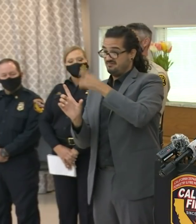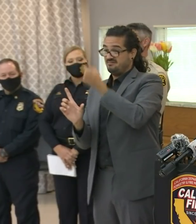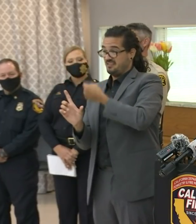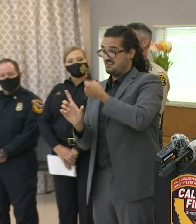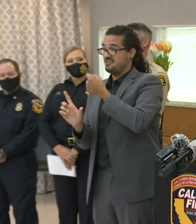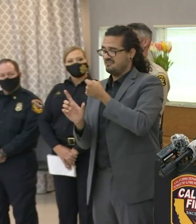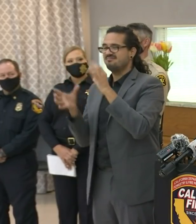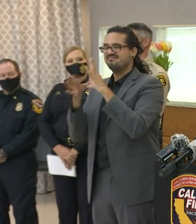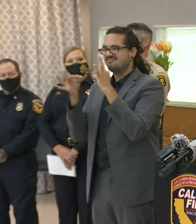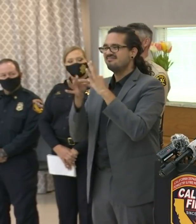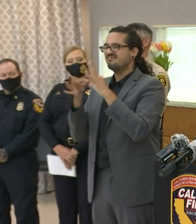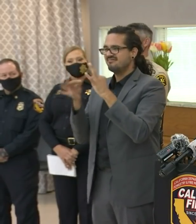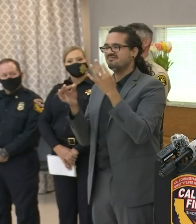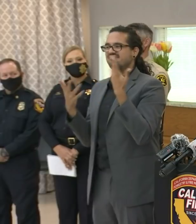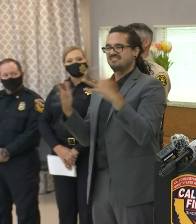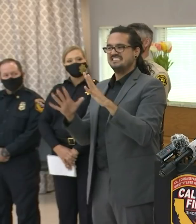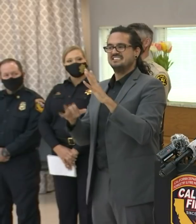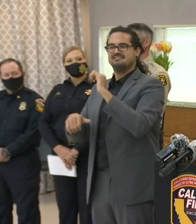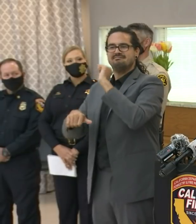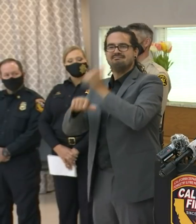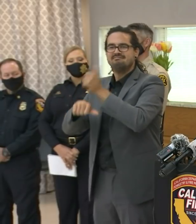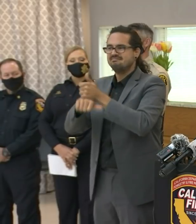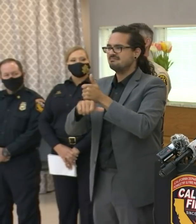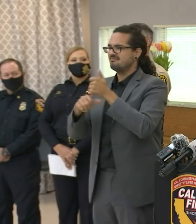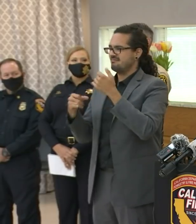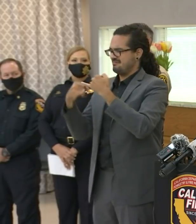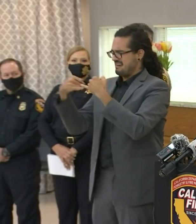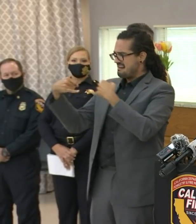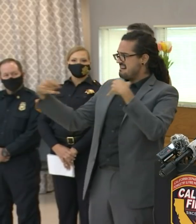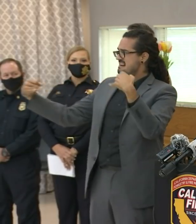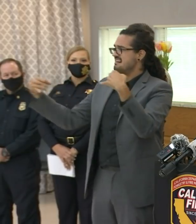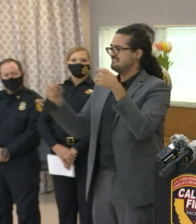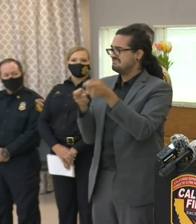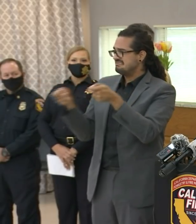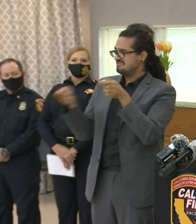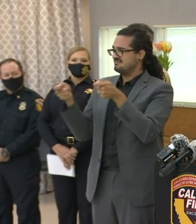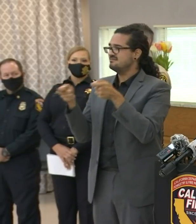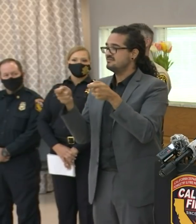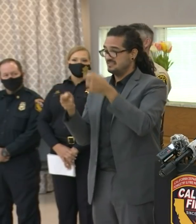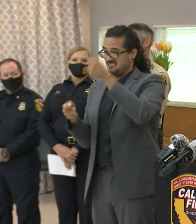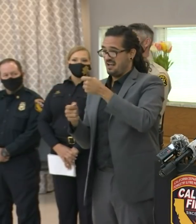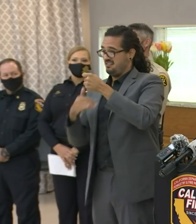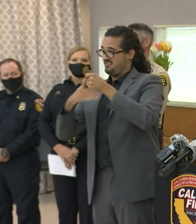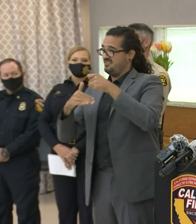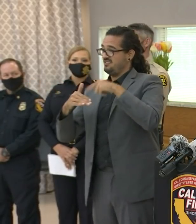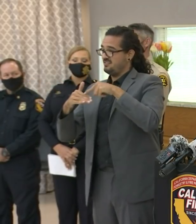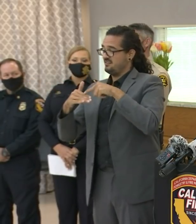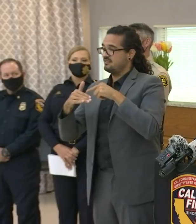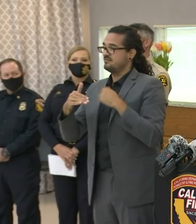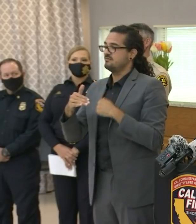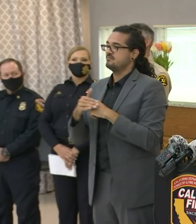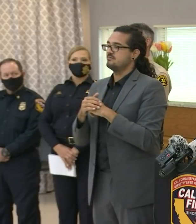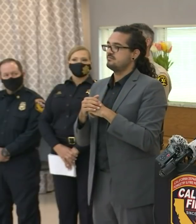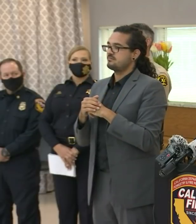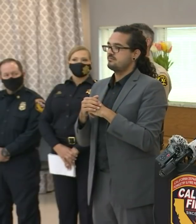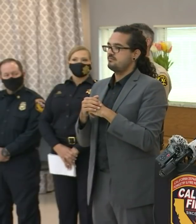fire break or control line, a contingency line if you will, at the very southern part of the fire, just above